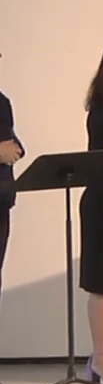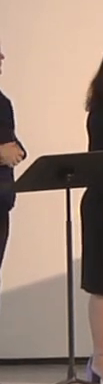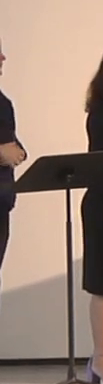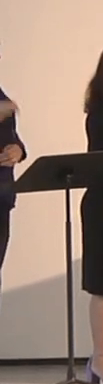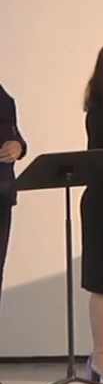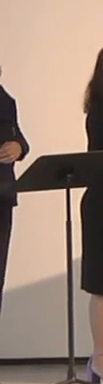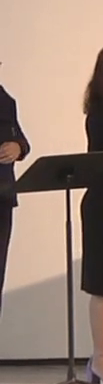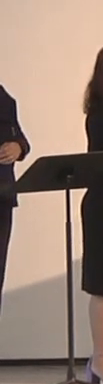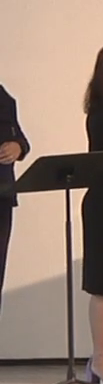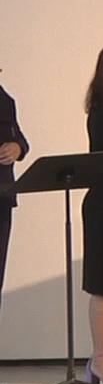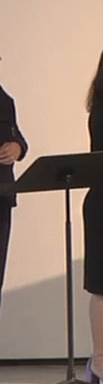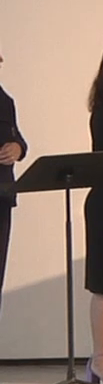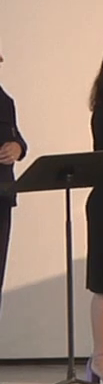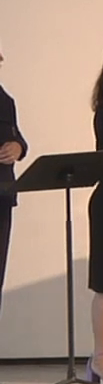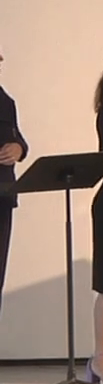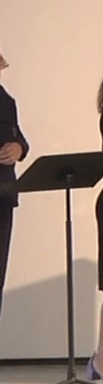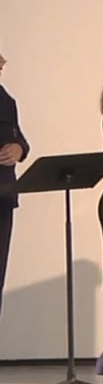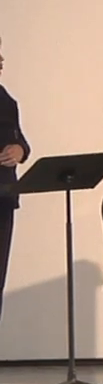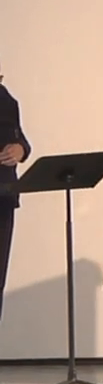Hua Ji Mo.